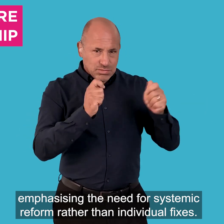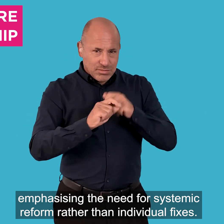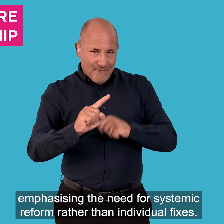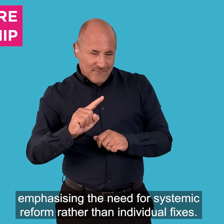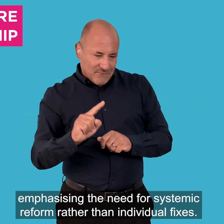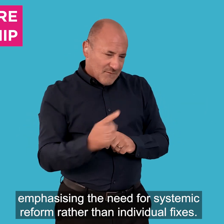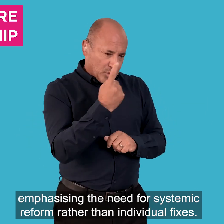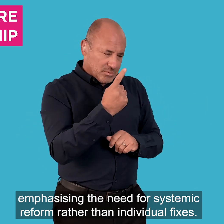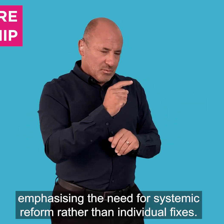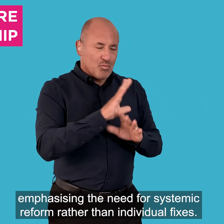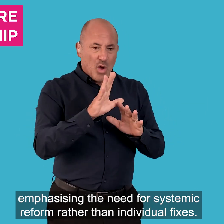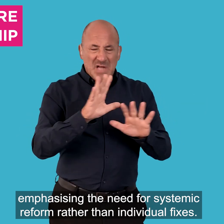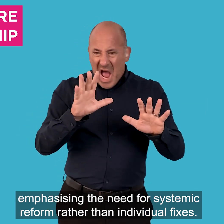than individual fixes.